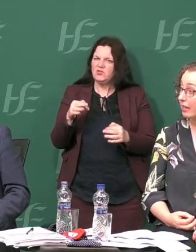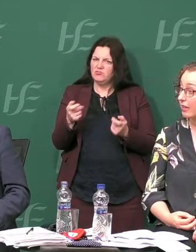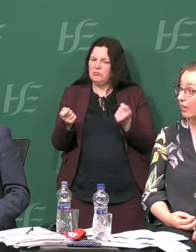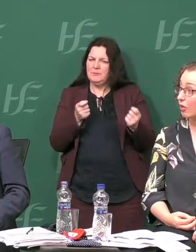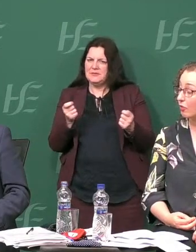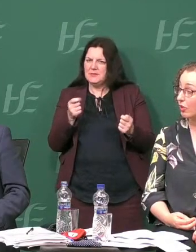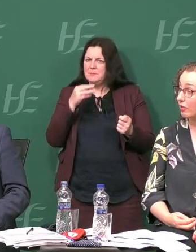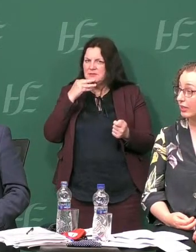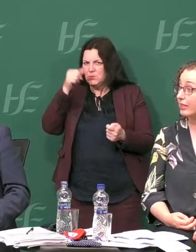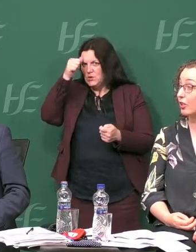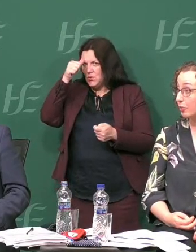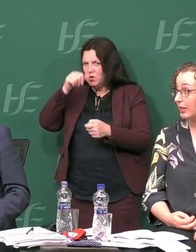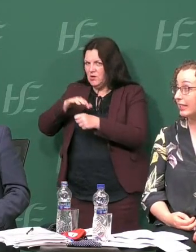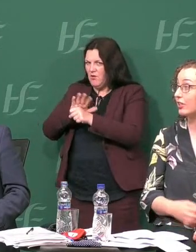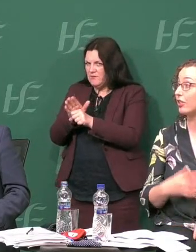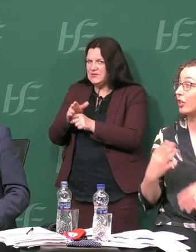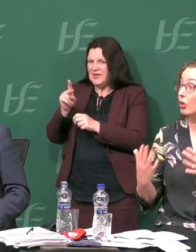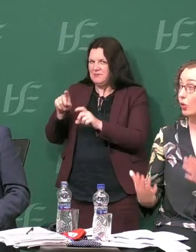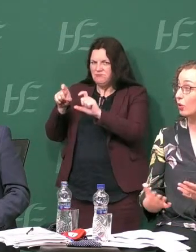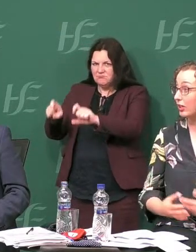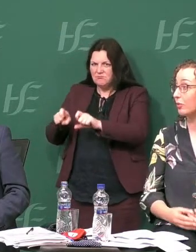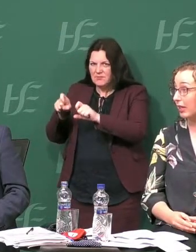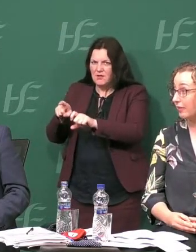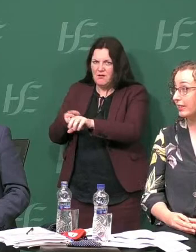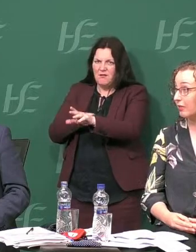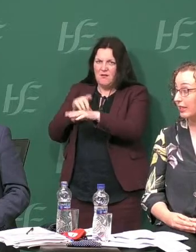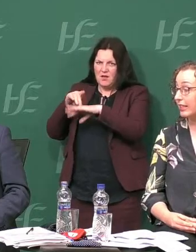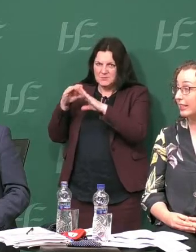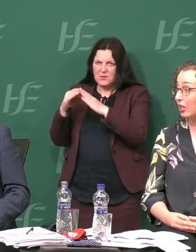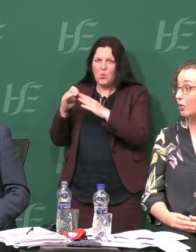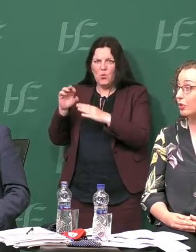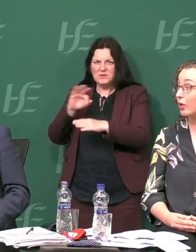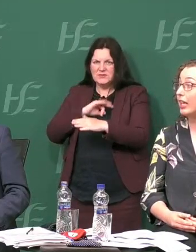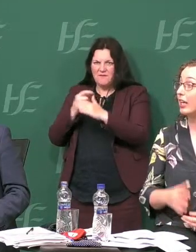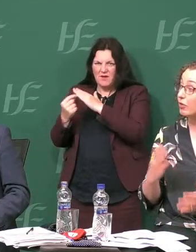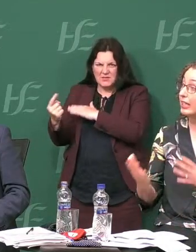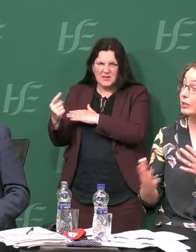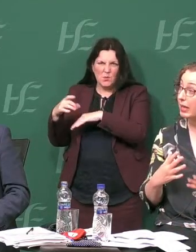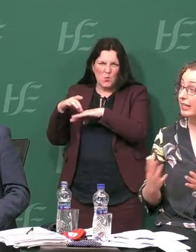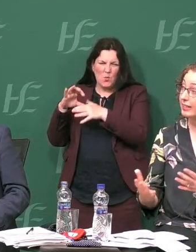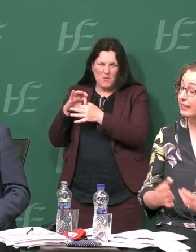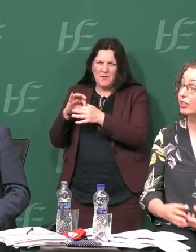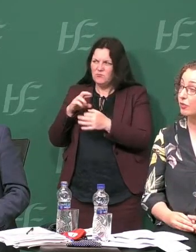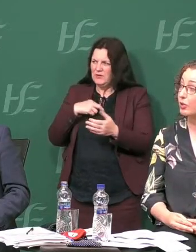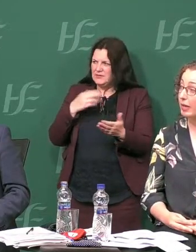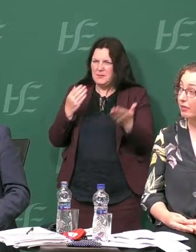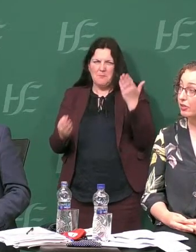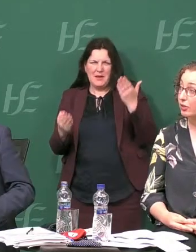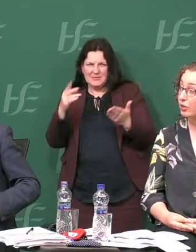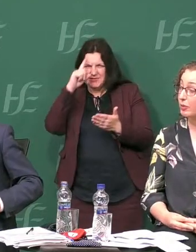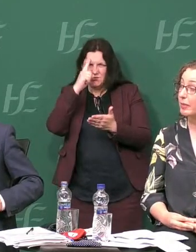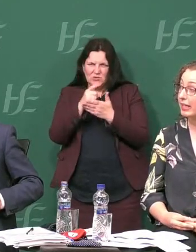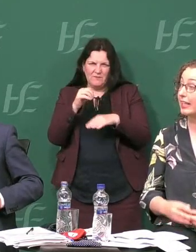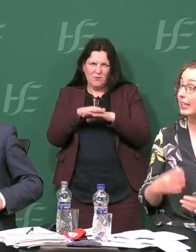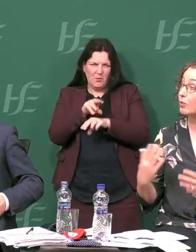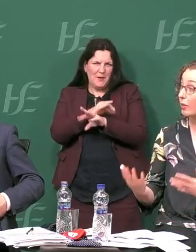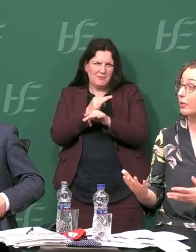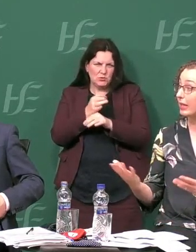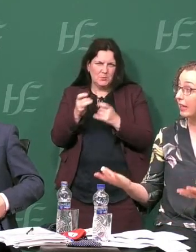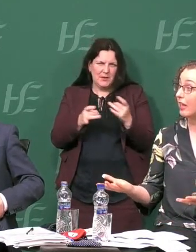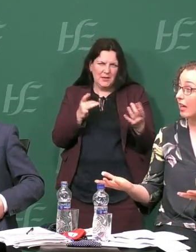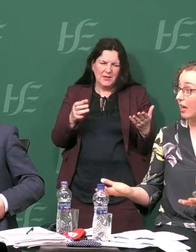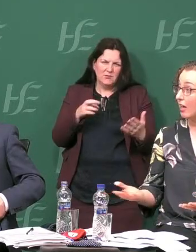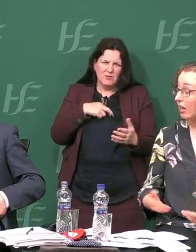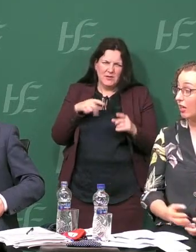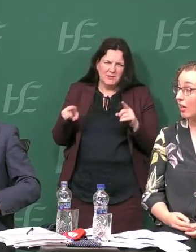may result in hospitalization. All children will have to self-isolate at home. So it really is a balanced decision for the parents to be making. And that's why